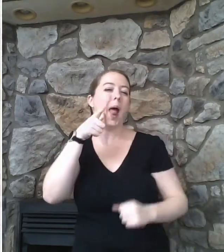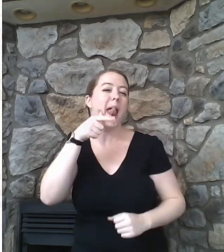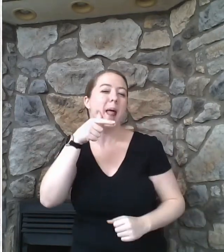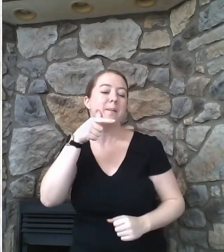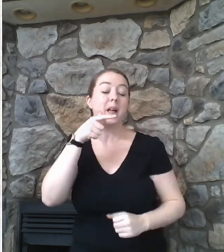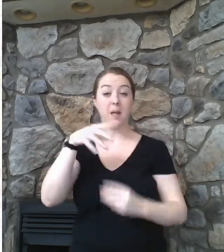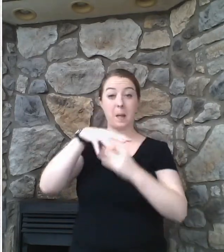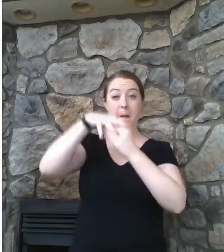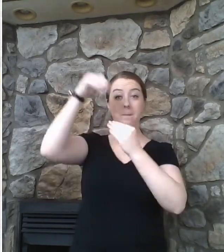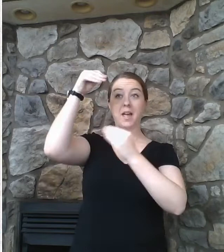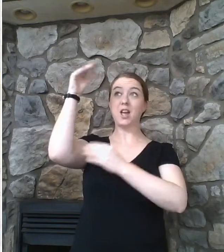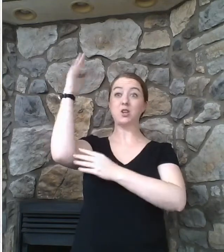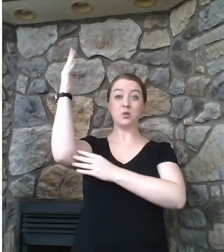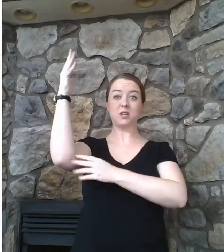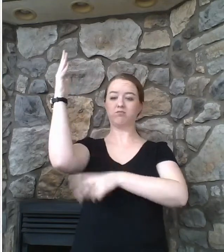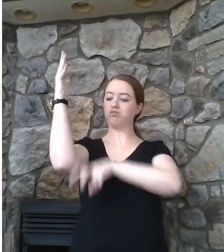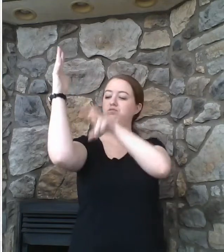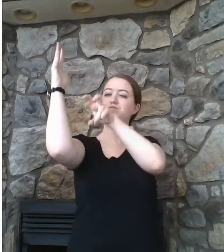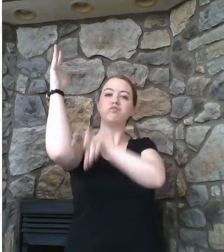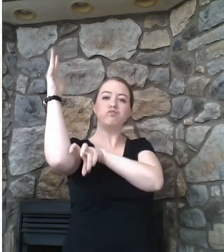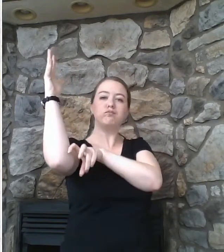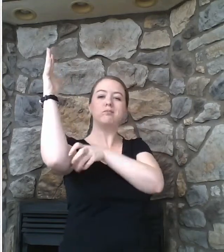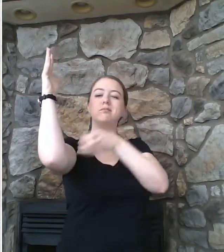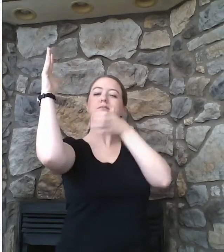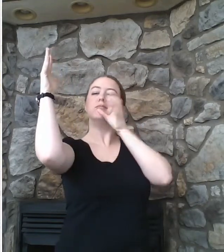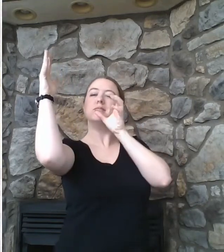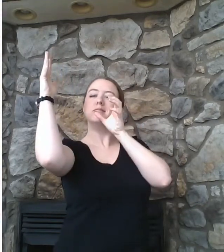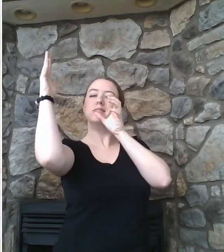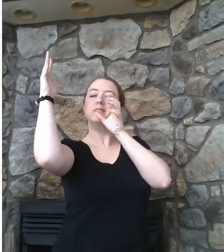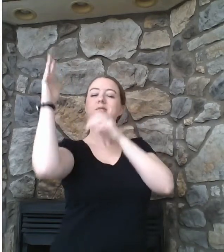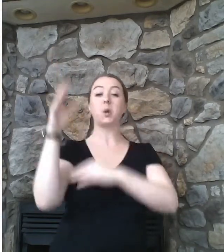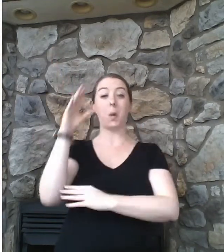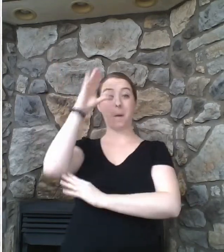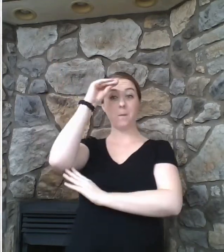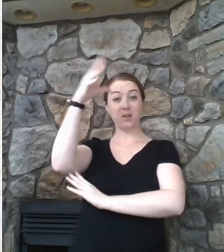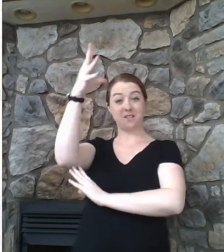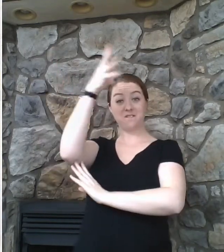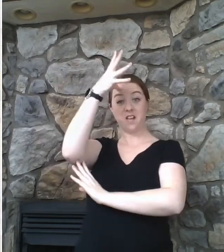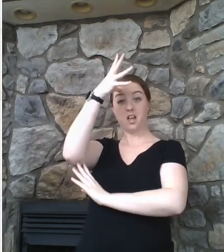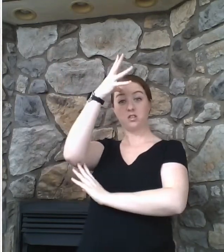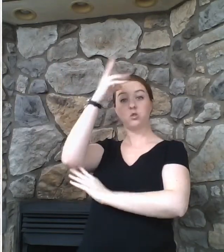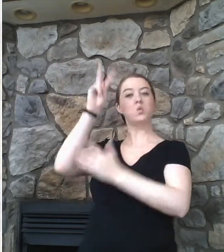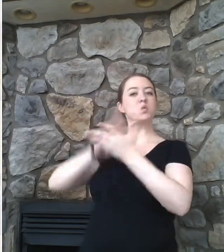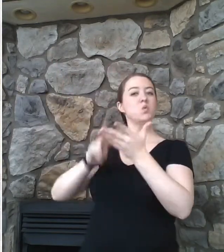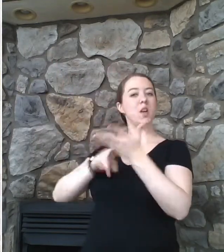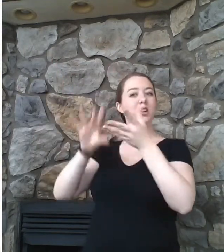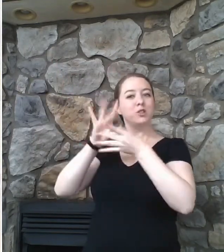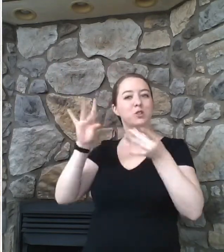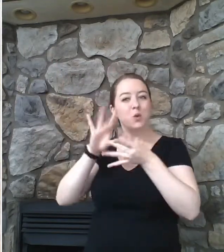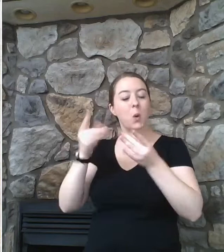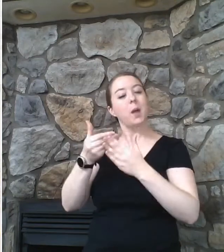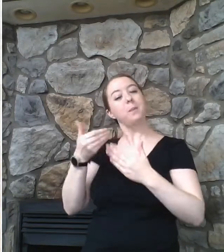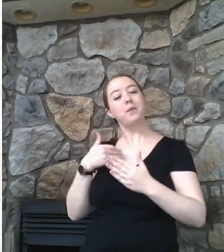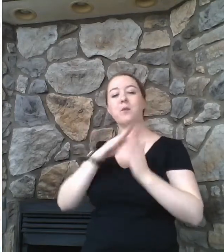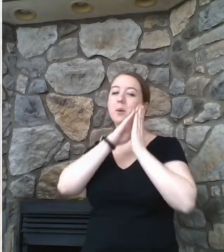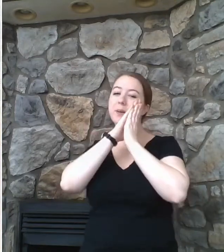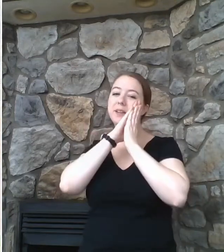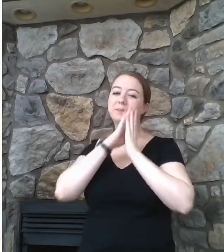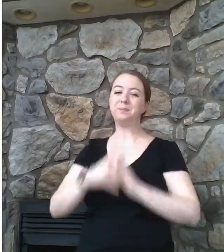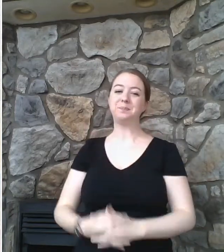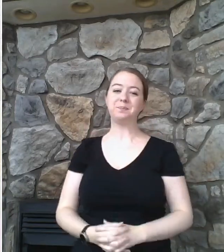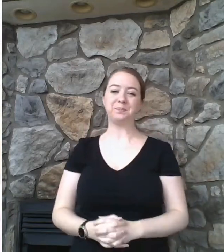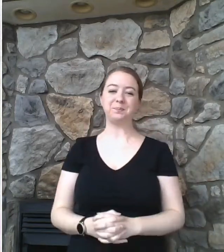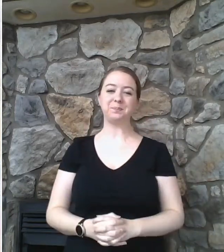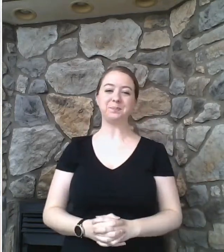they drank under the pear tree, and the little boy's father read him a story on the porch before he went to bed.